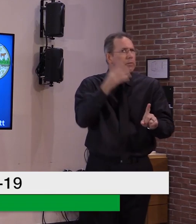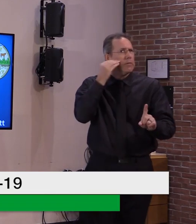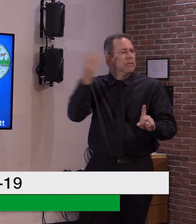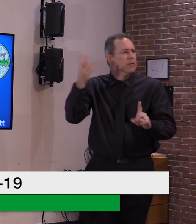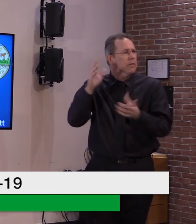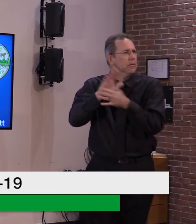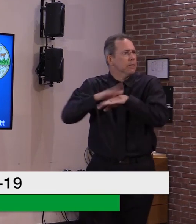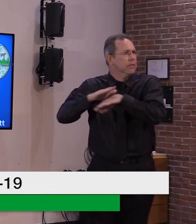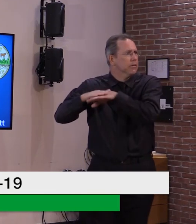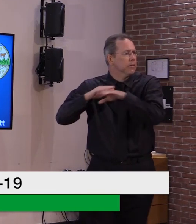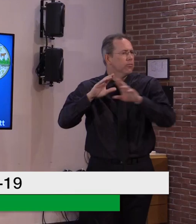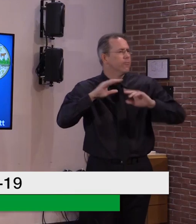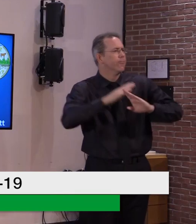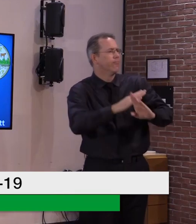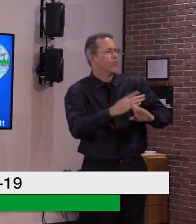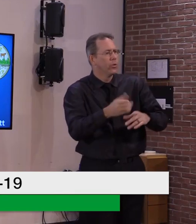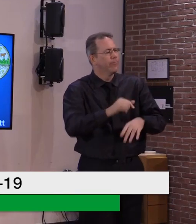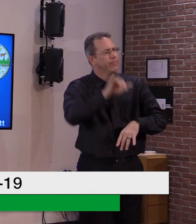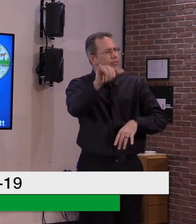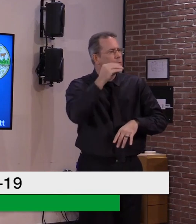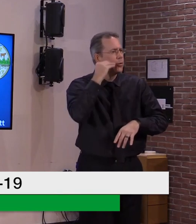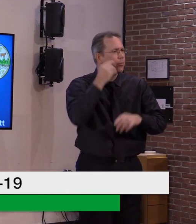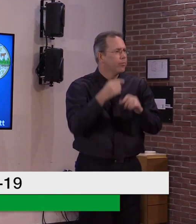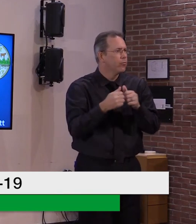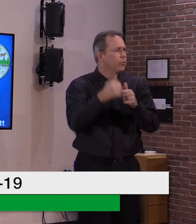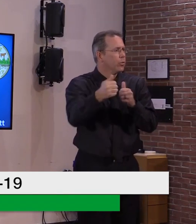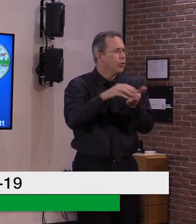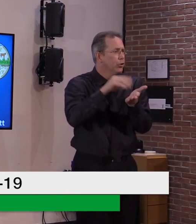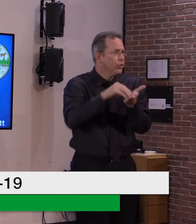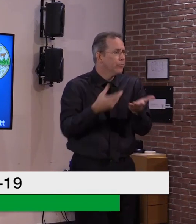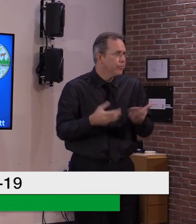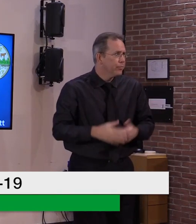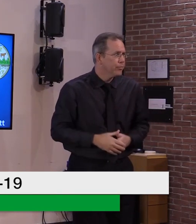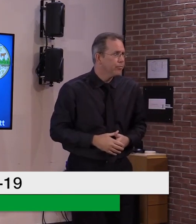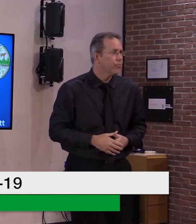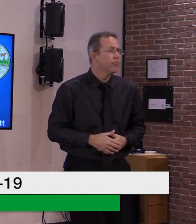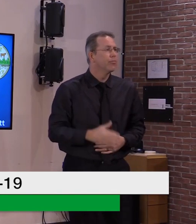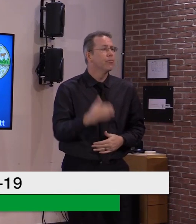thank you mike donahue the islander